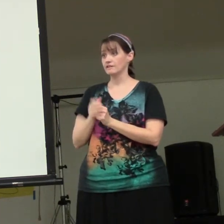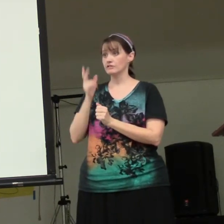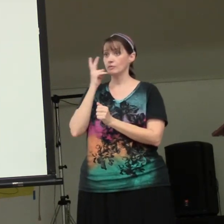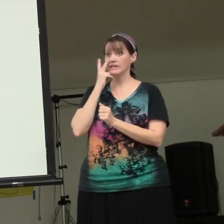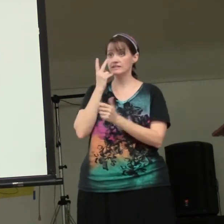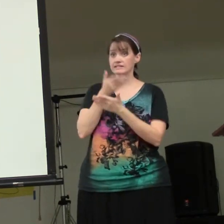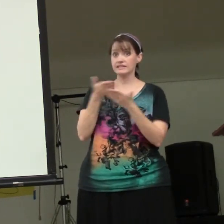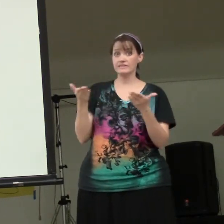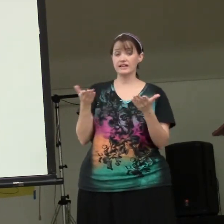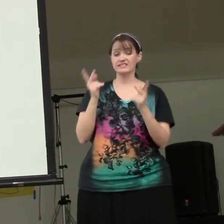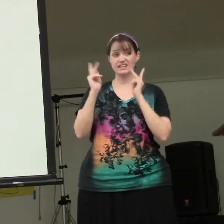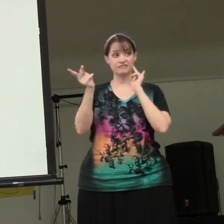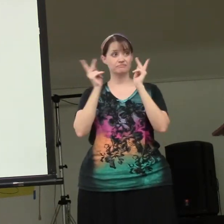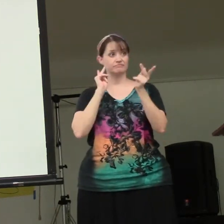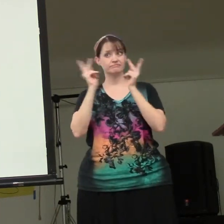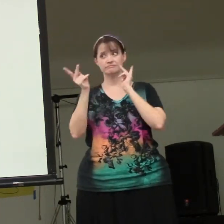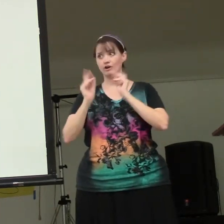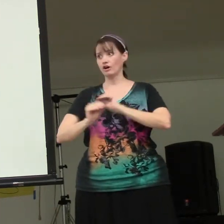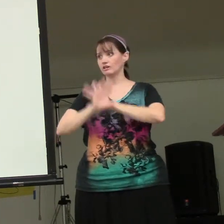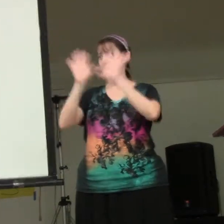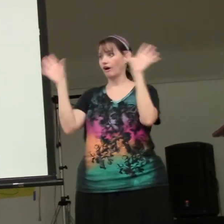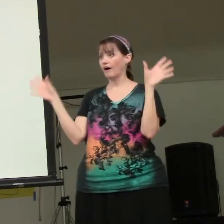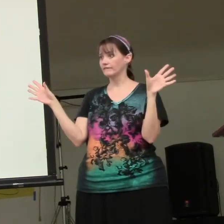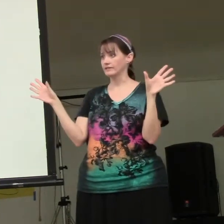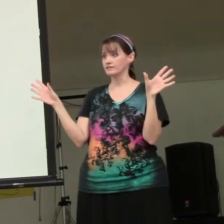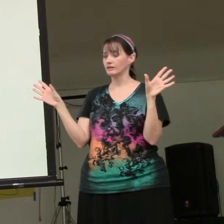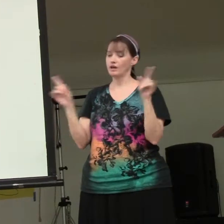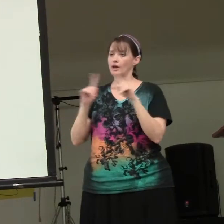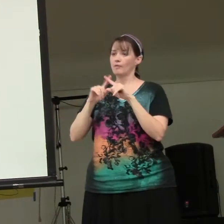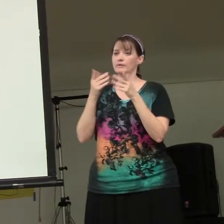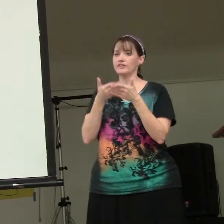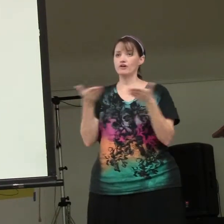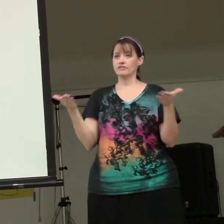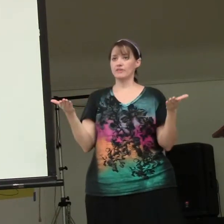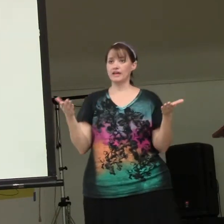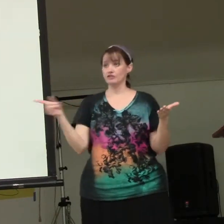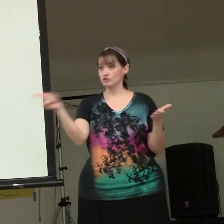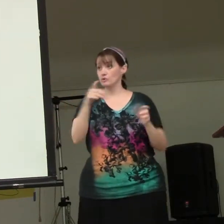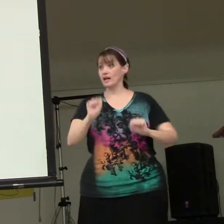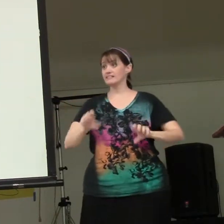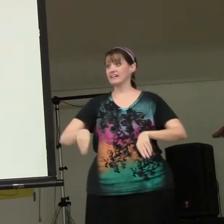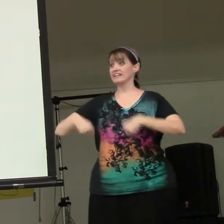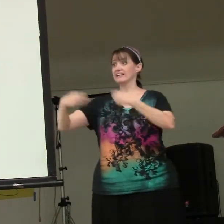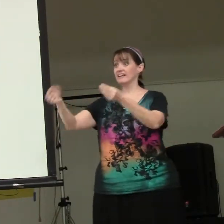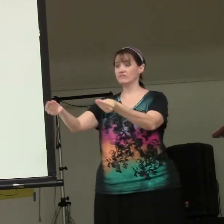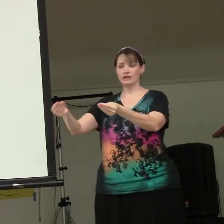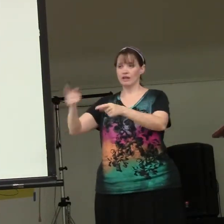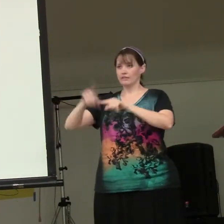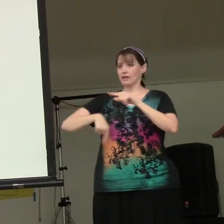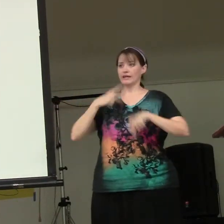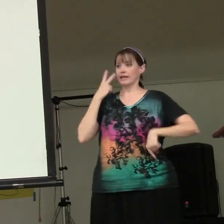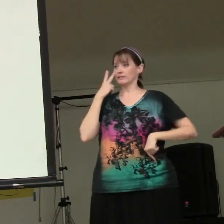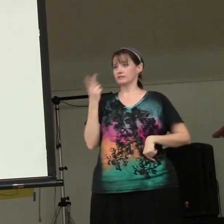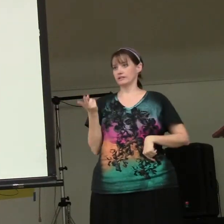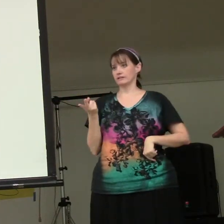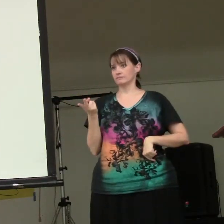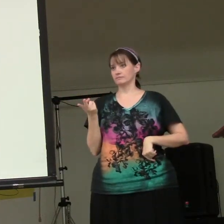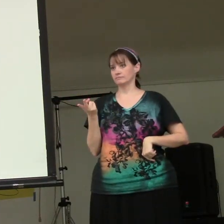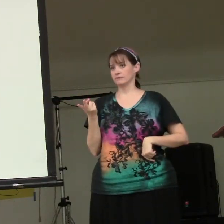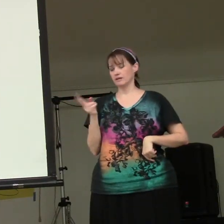So we can see things that are obvious. But there are things you guys can give that I can't see.